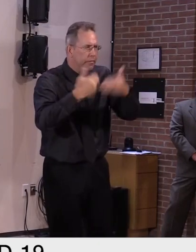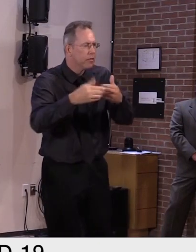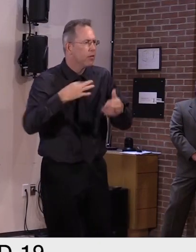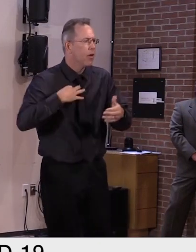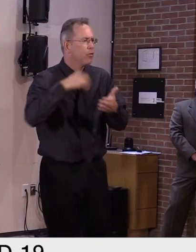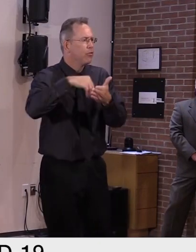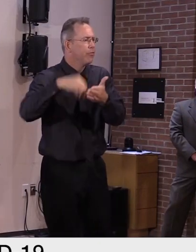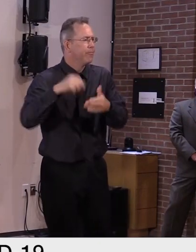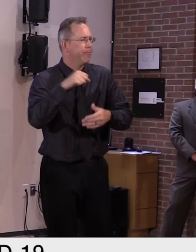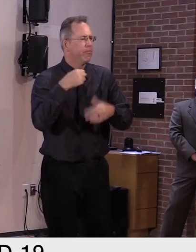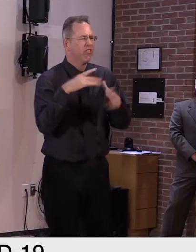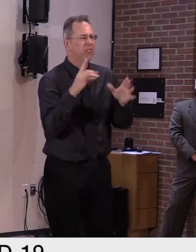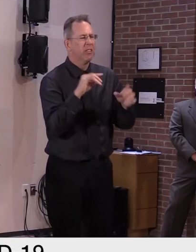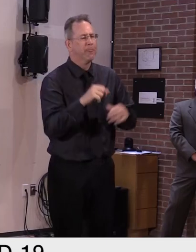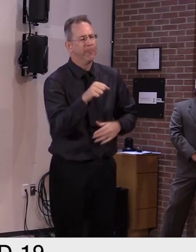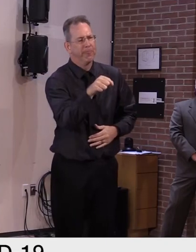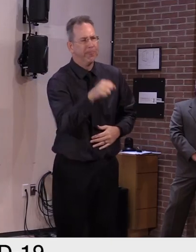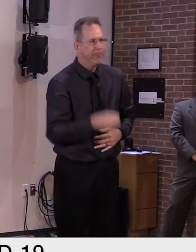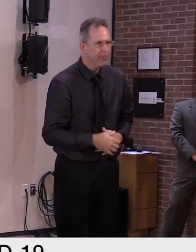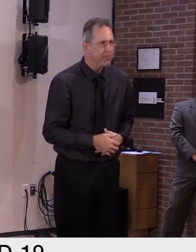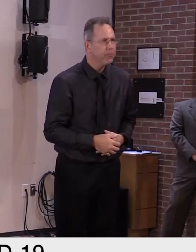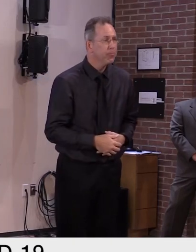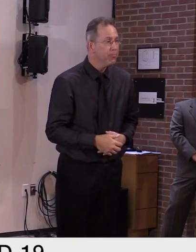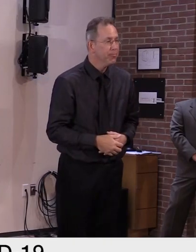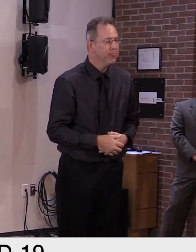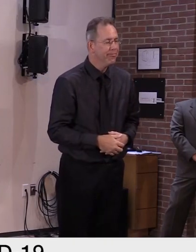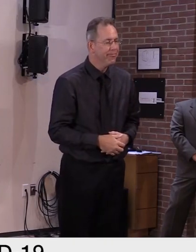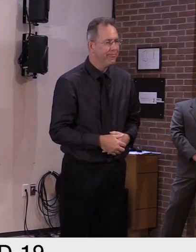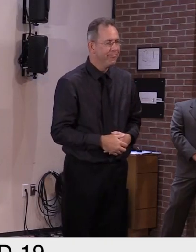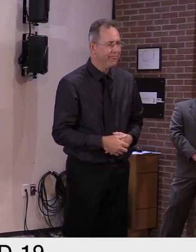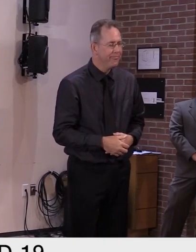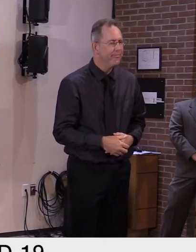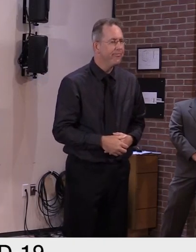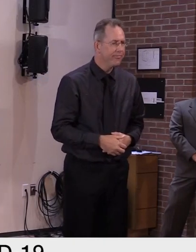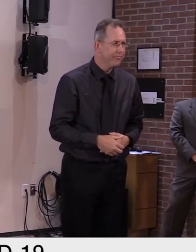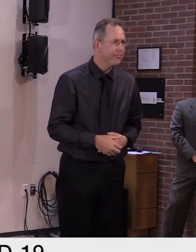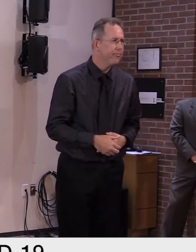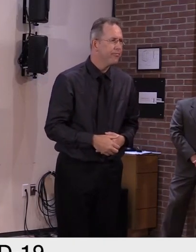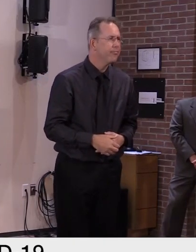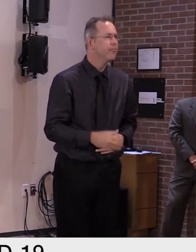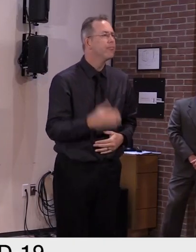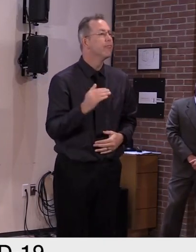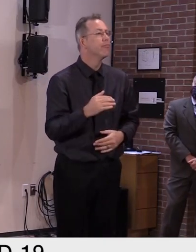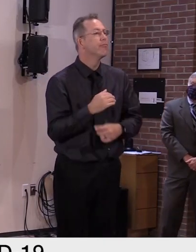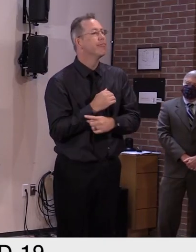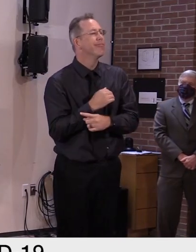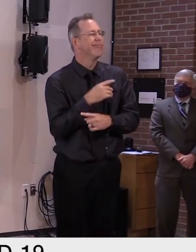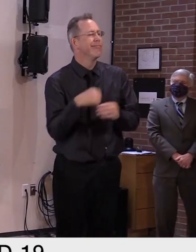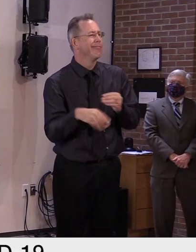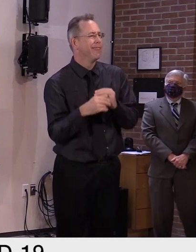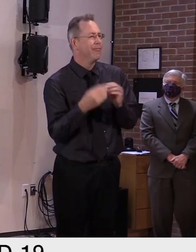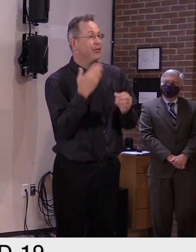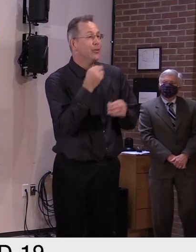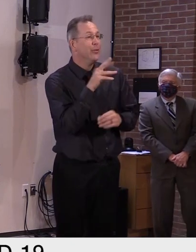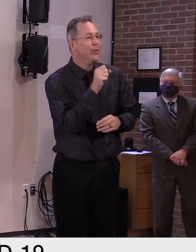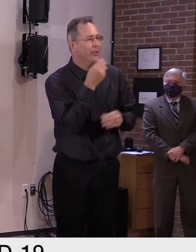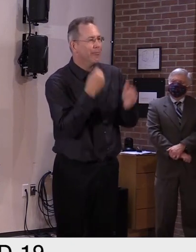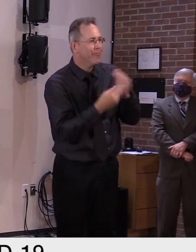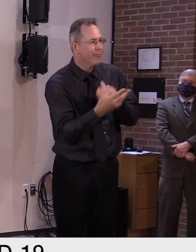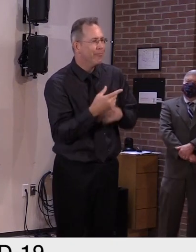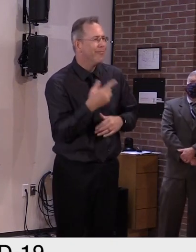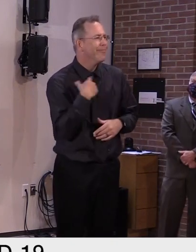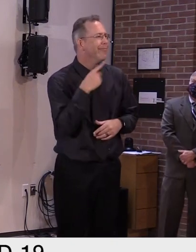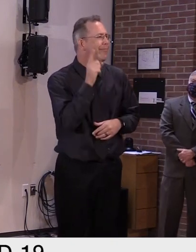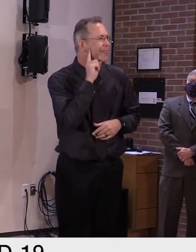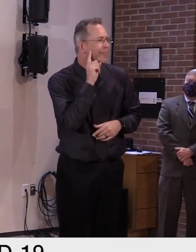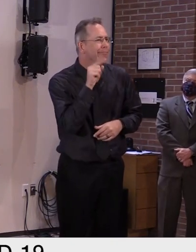Again, just the silver lining of a lot of this has been the cross-agency participation and help that we